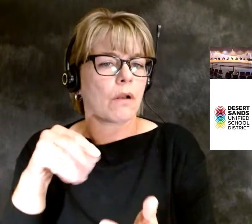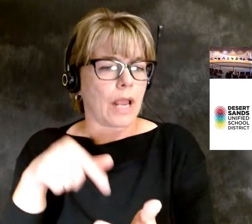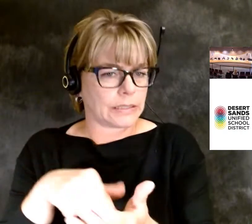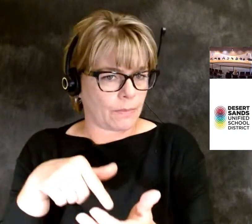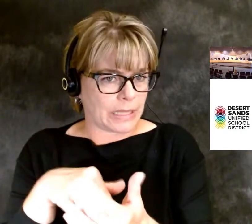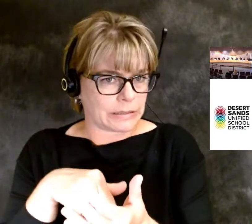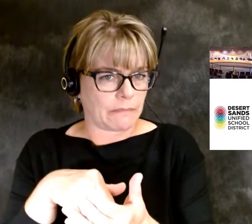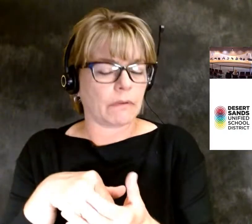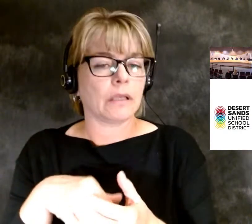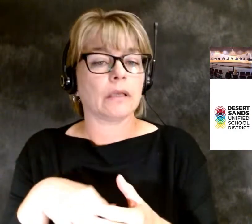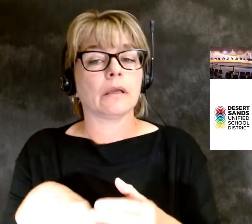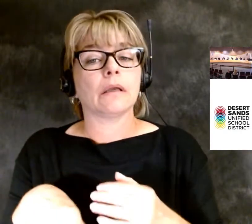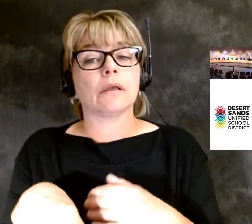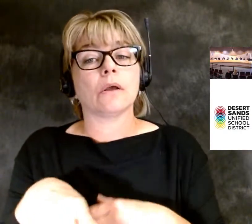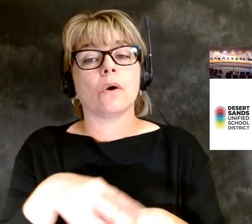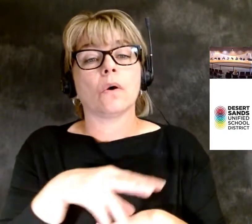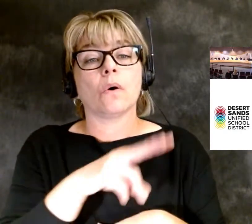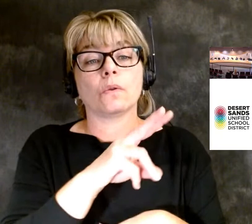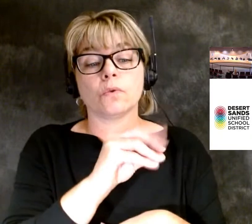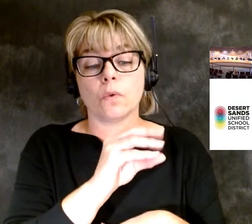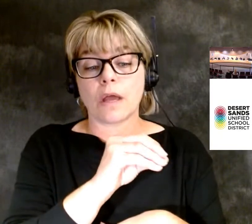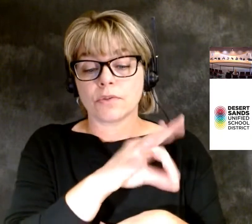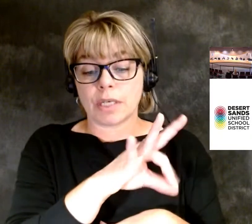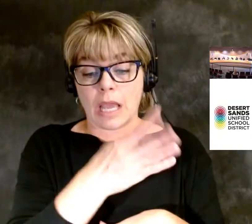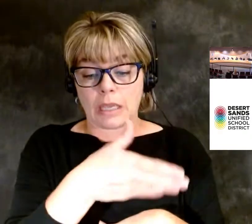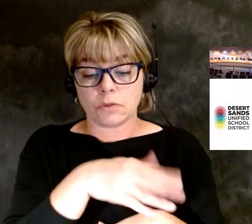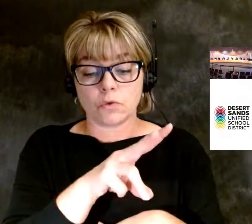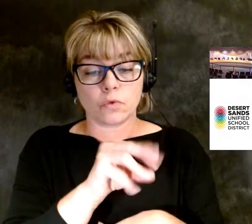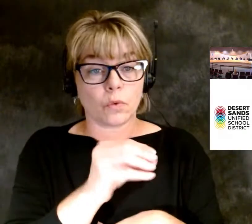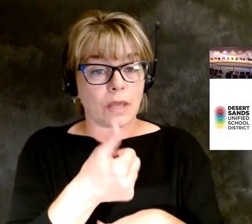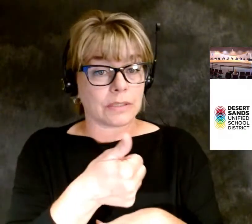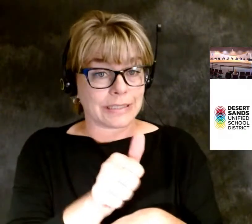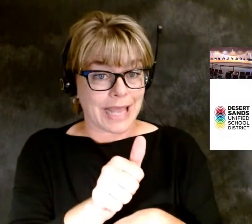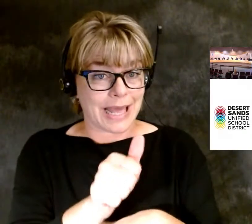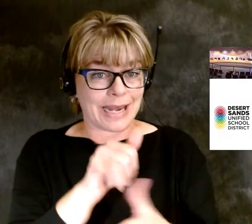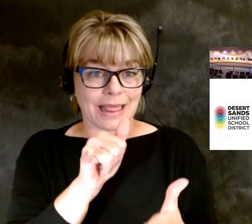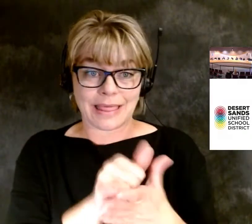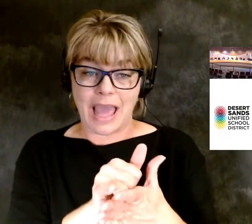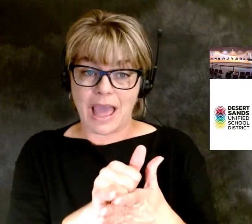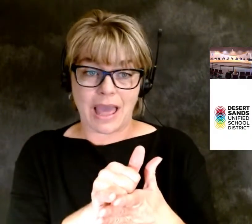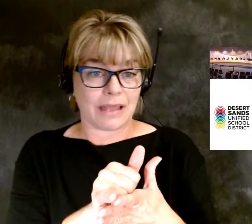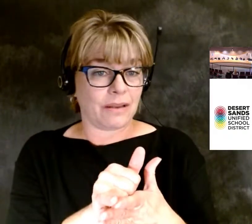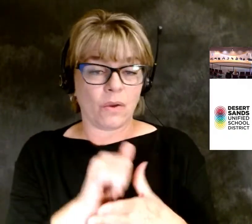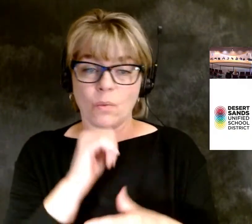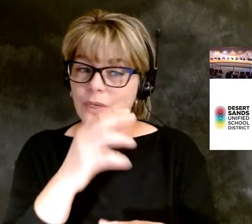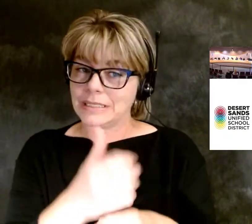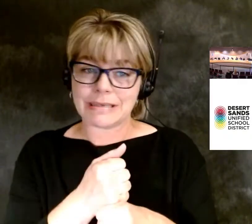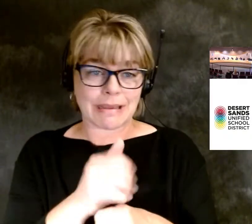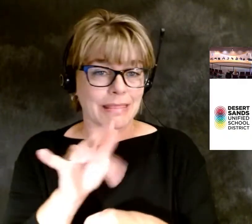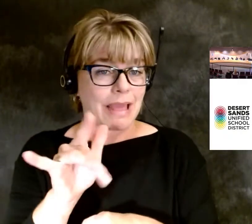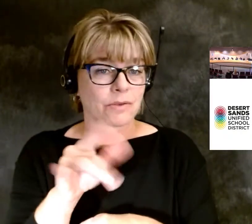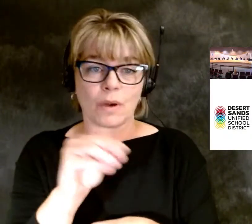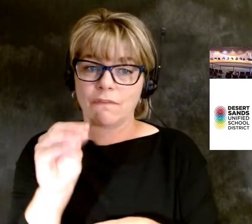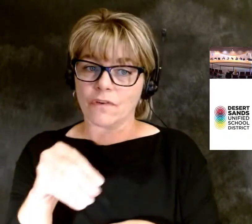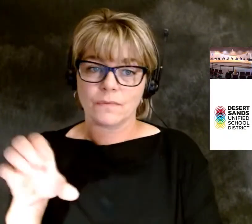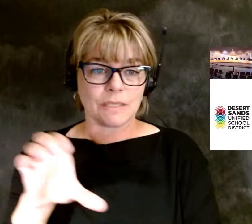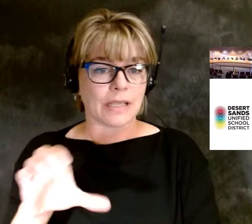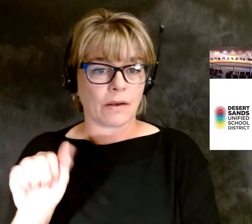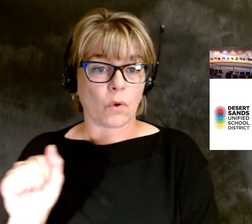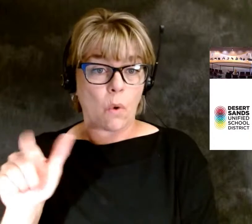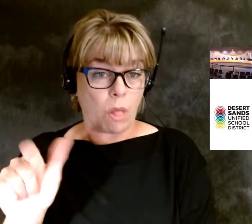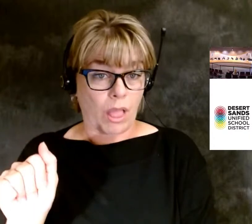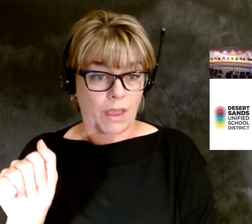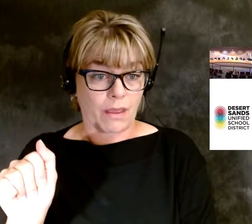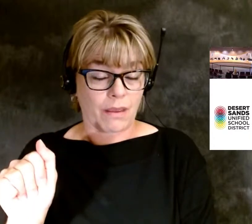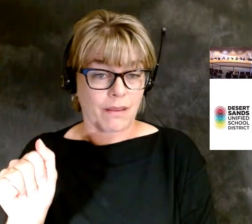year, that was an 11.9 swing. So we didn't get the 4.25% COLA that we were anticipating, and not only did we not